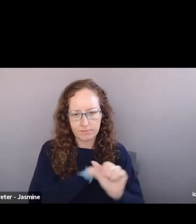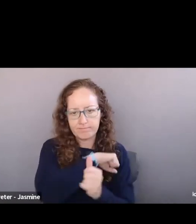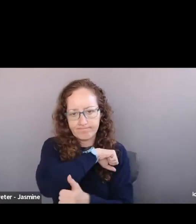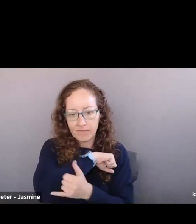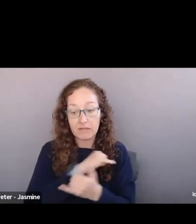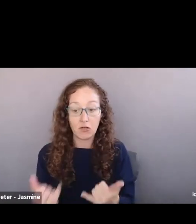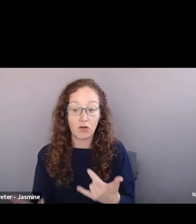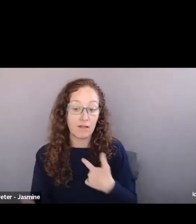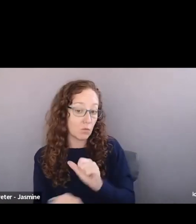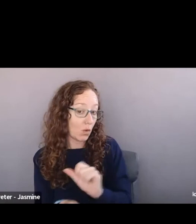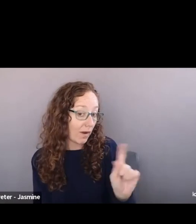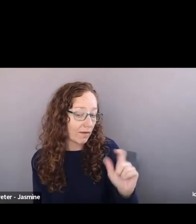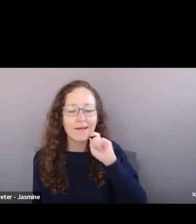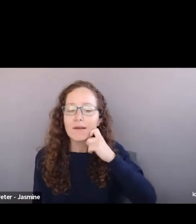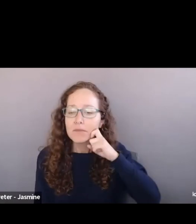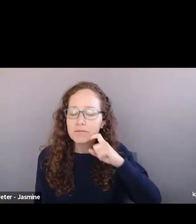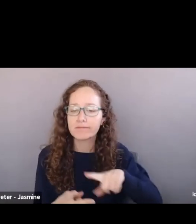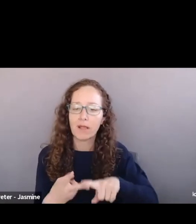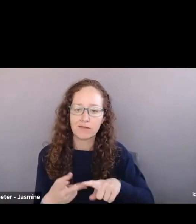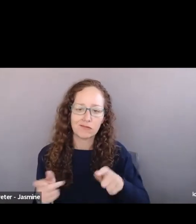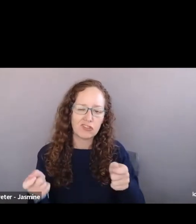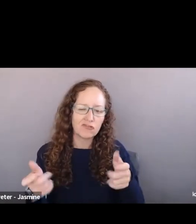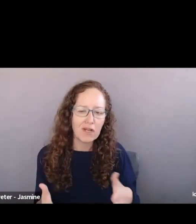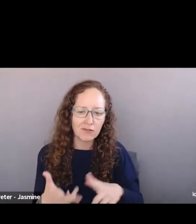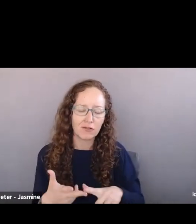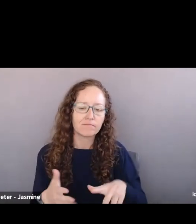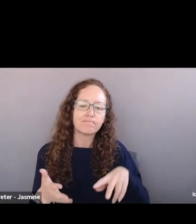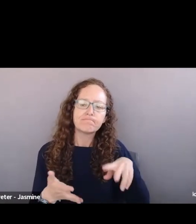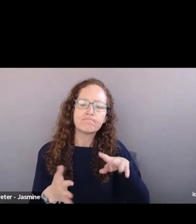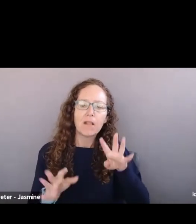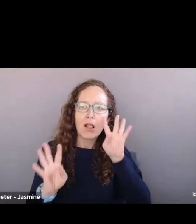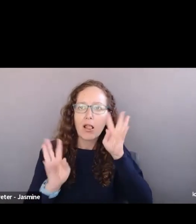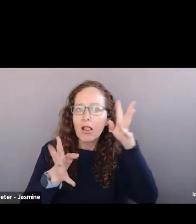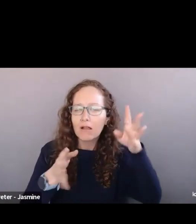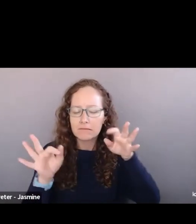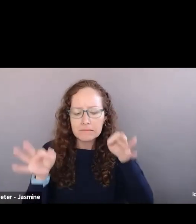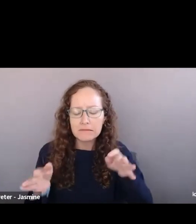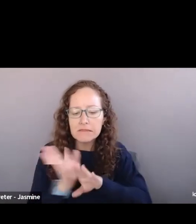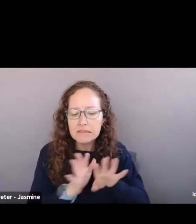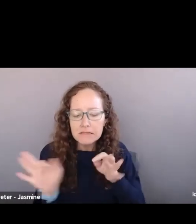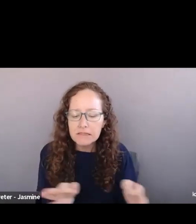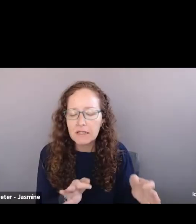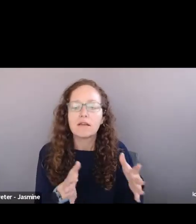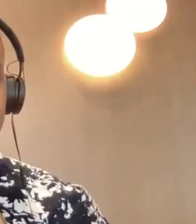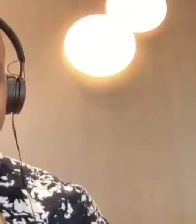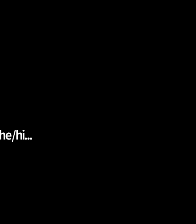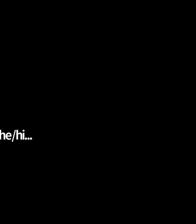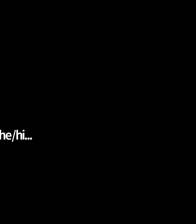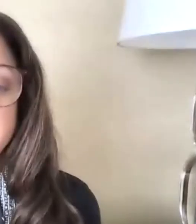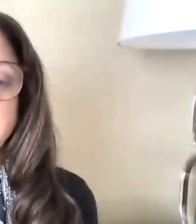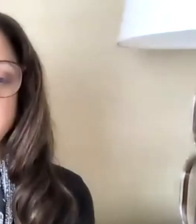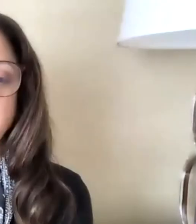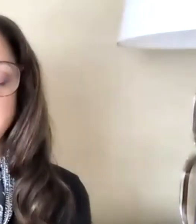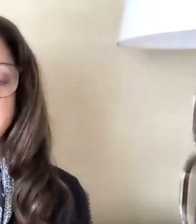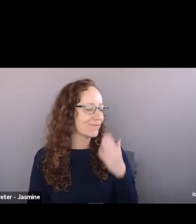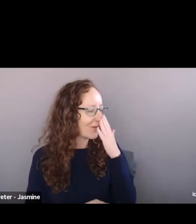also a director and choreographer. Please welcome Dr. Indira. Good